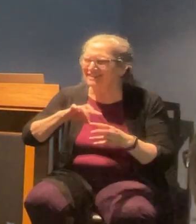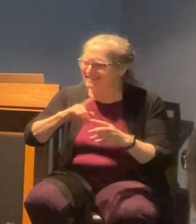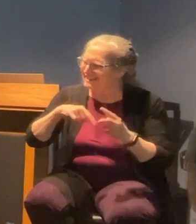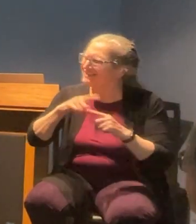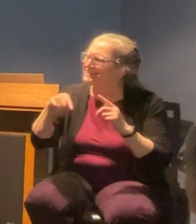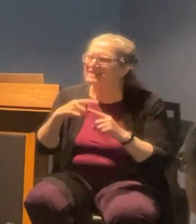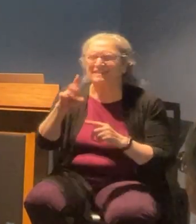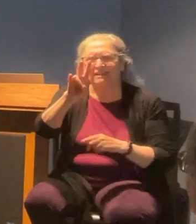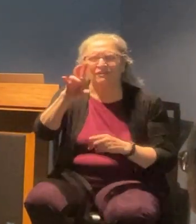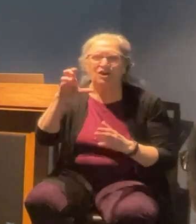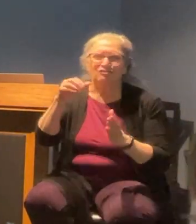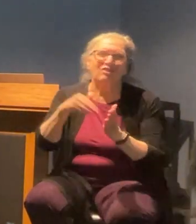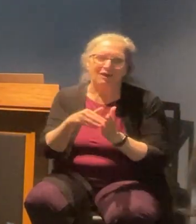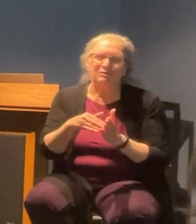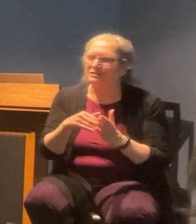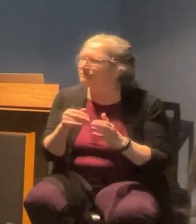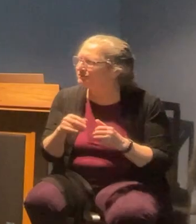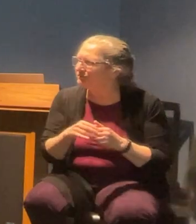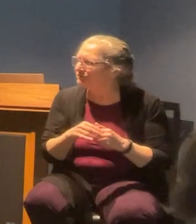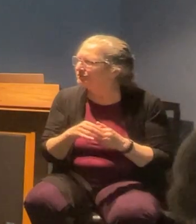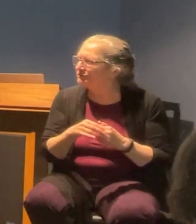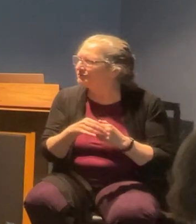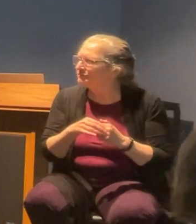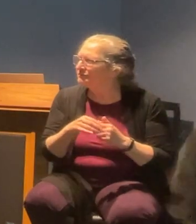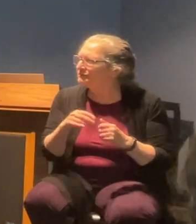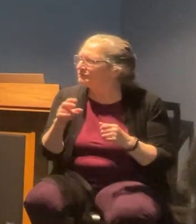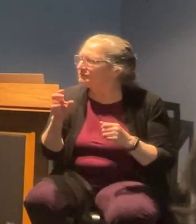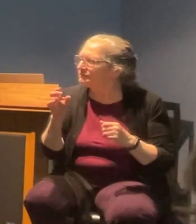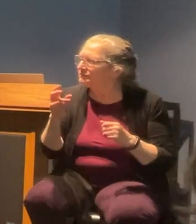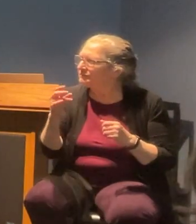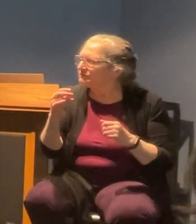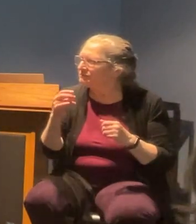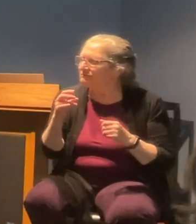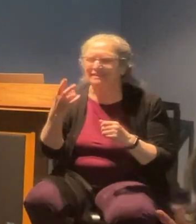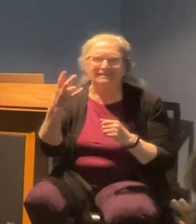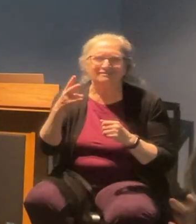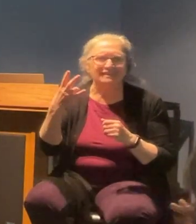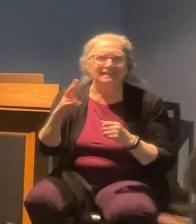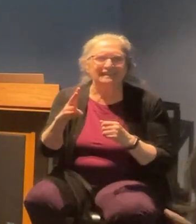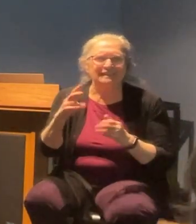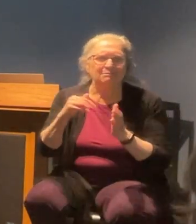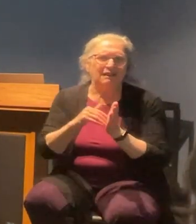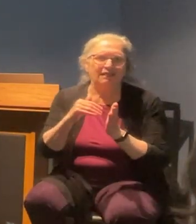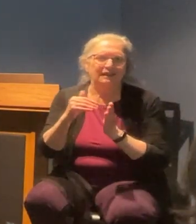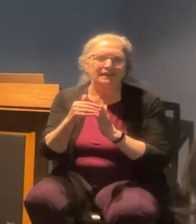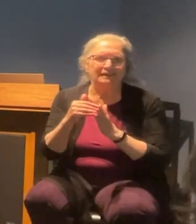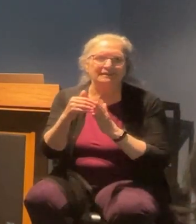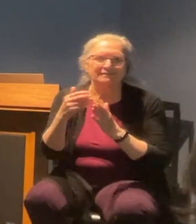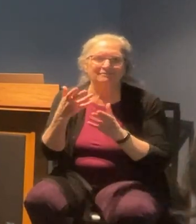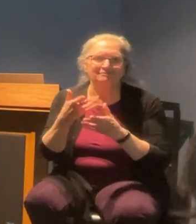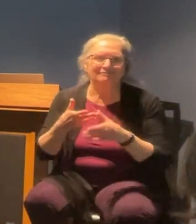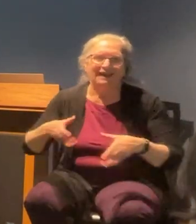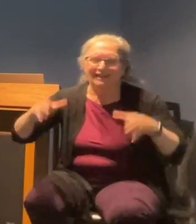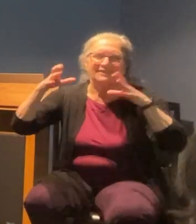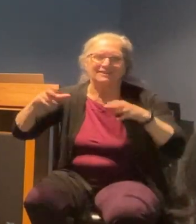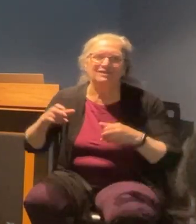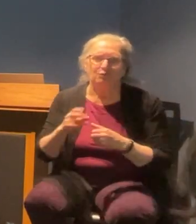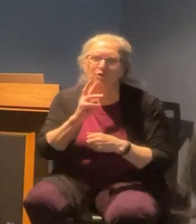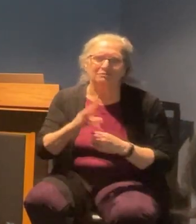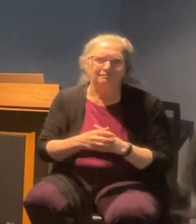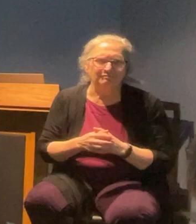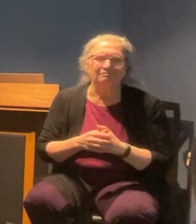of oil used to create polyester each year is 70 million. And I'm gonna read one